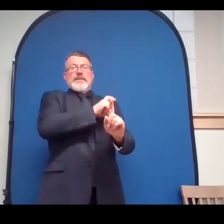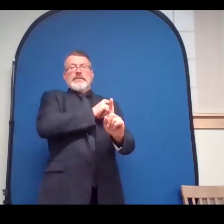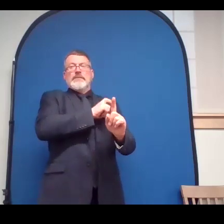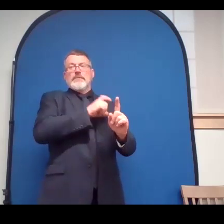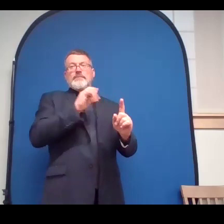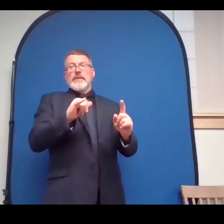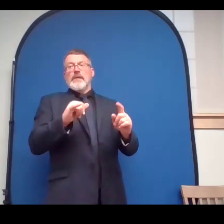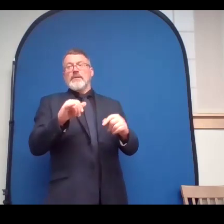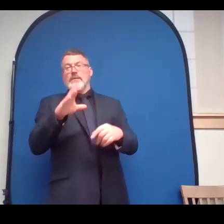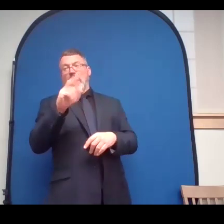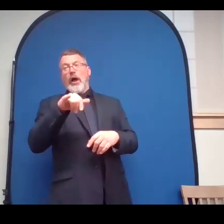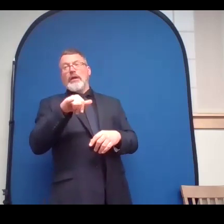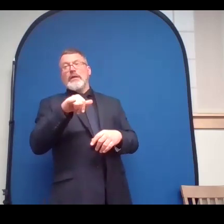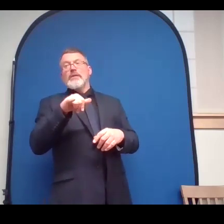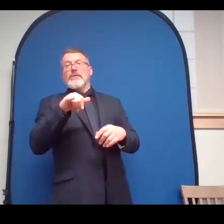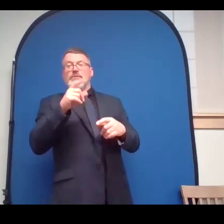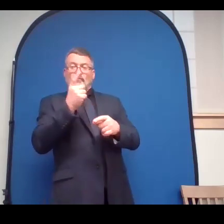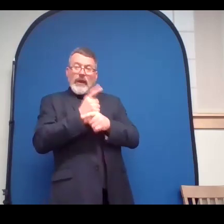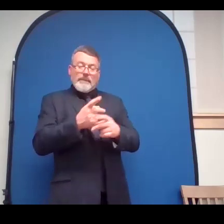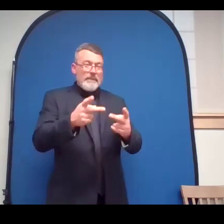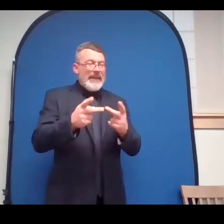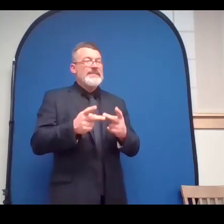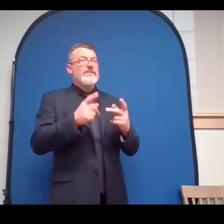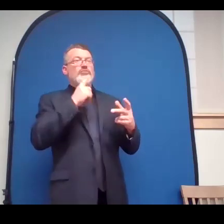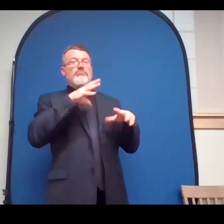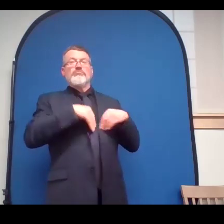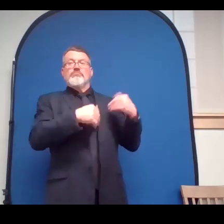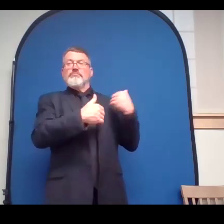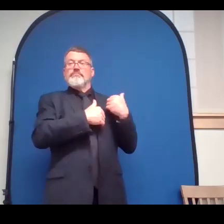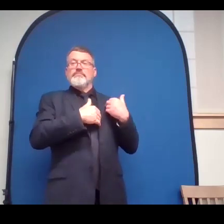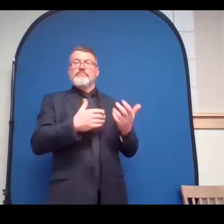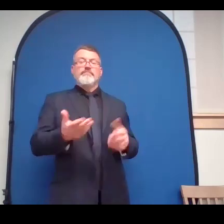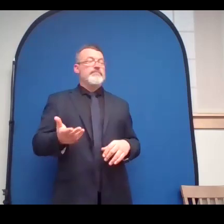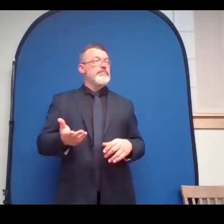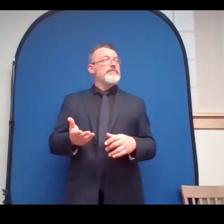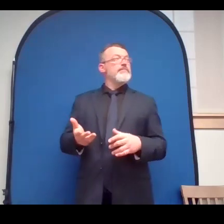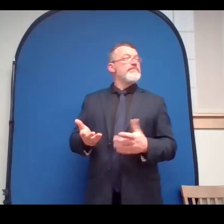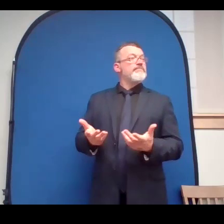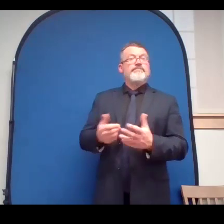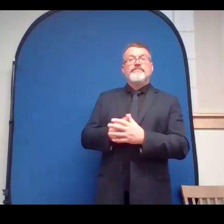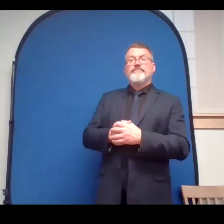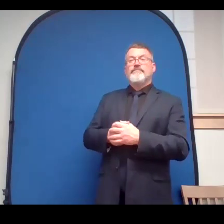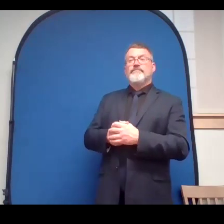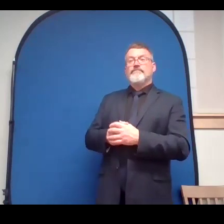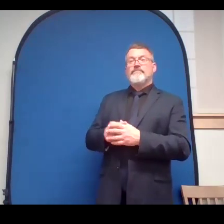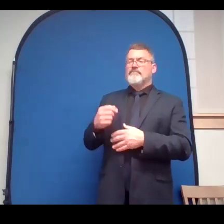jurisdiction. I do remember that, yes, ma'am. And when would you have had that conversation?